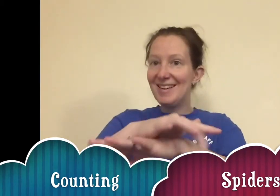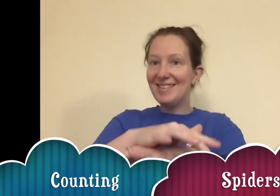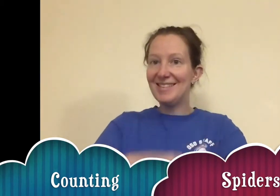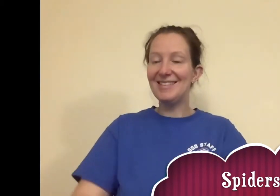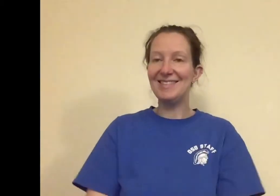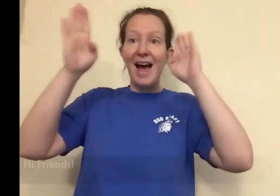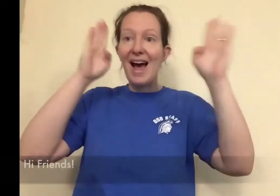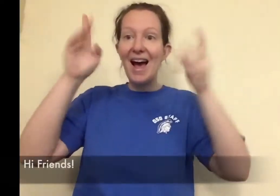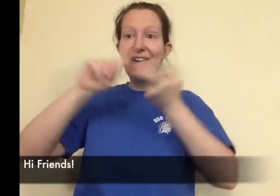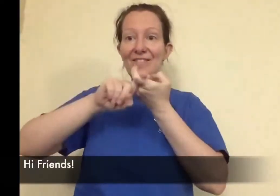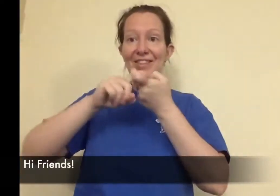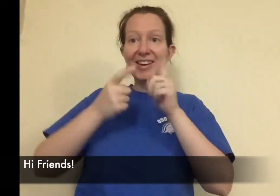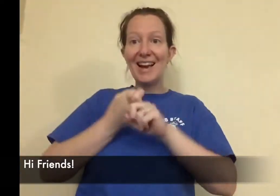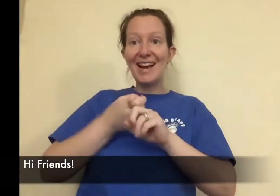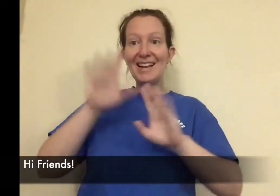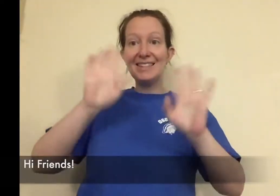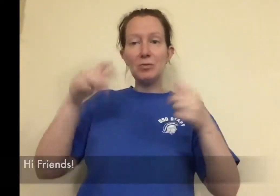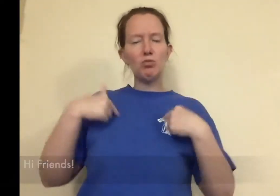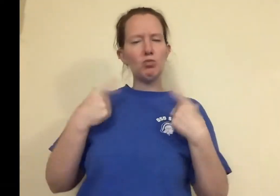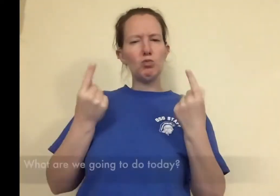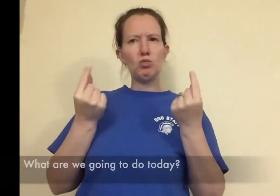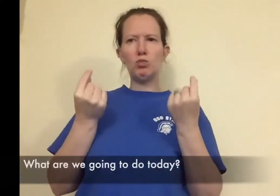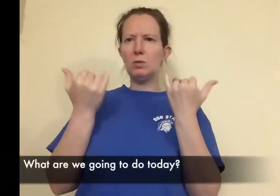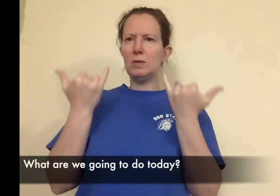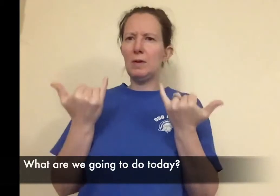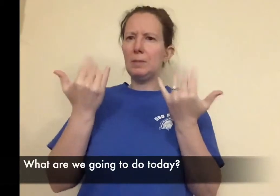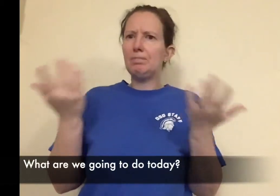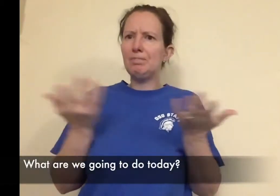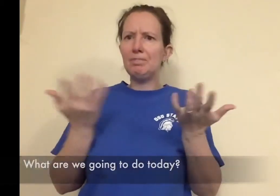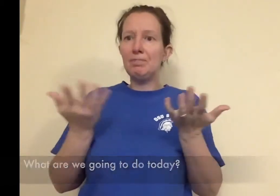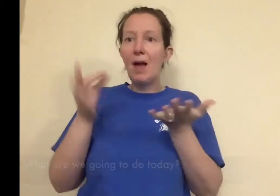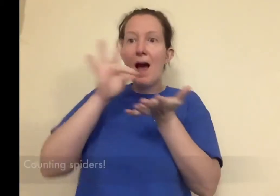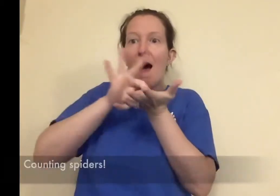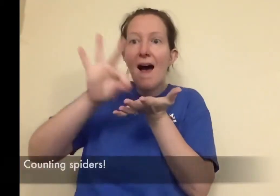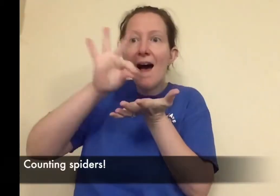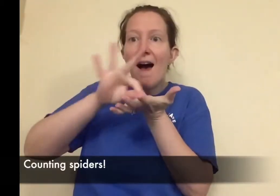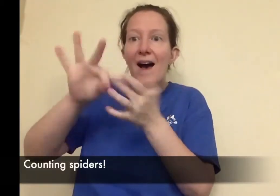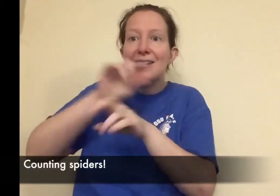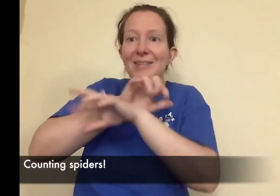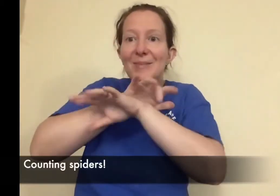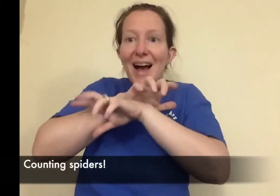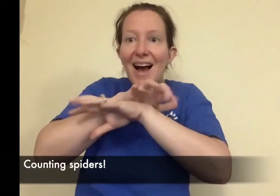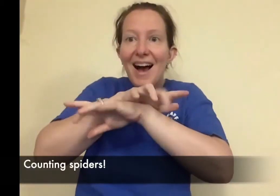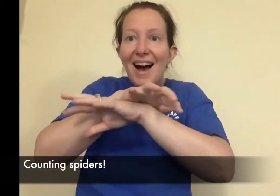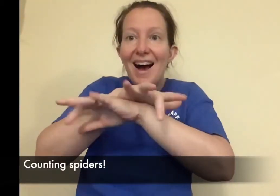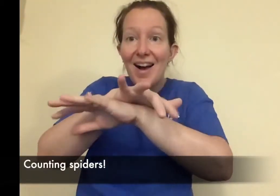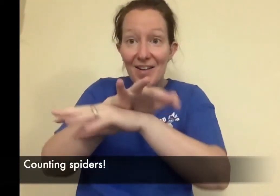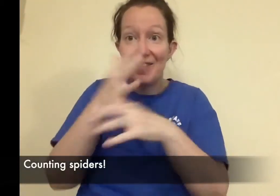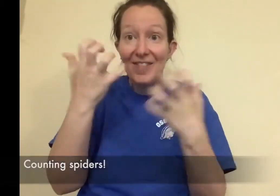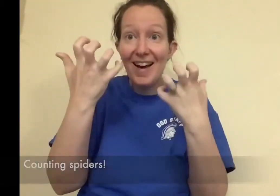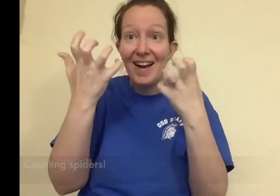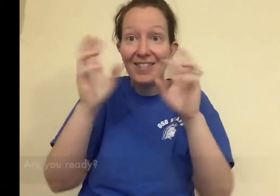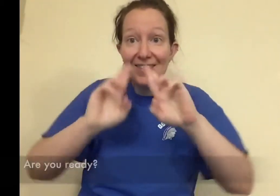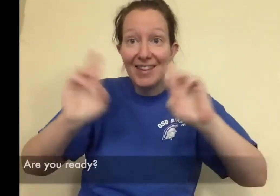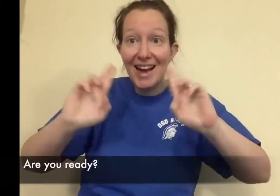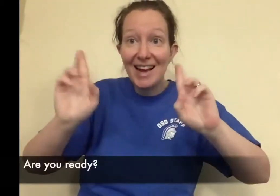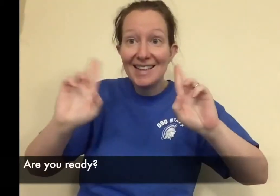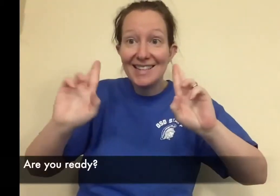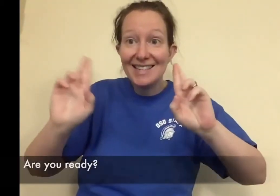1, 2, 3. Spiders. Hi, friends. What are we going to do today? Counting spiders. Are you